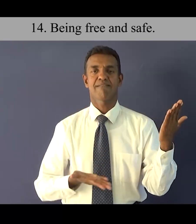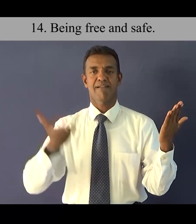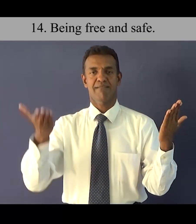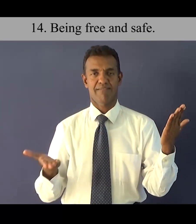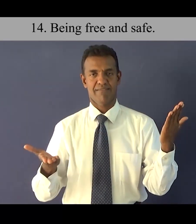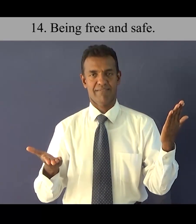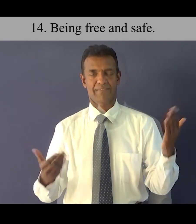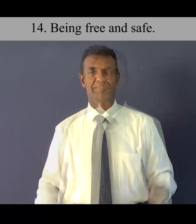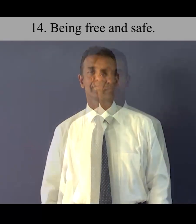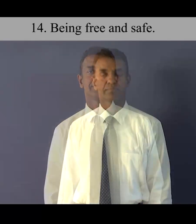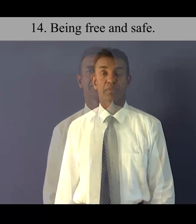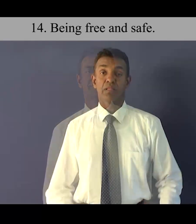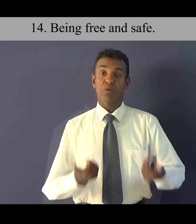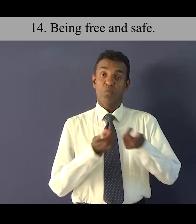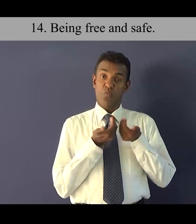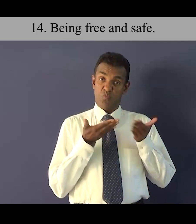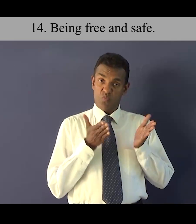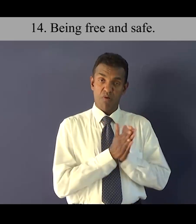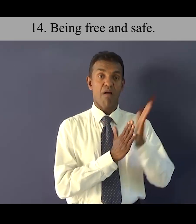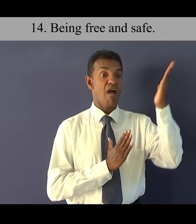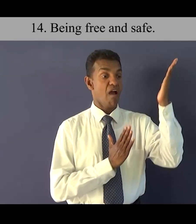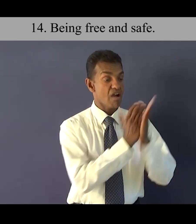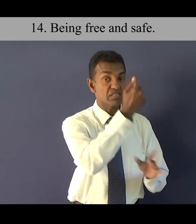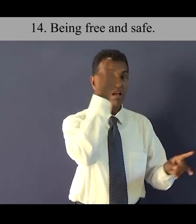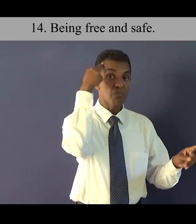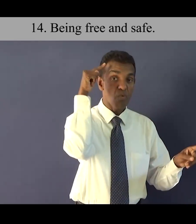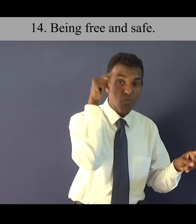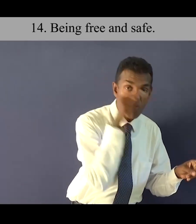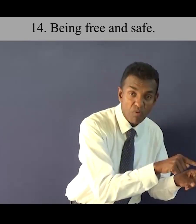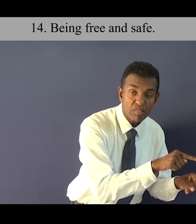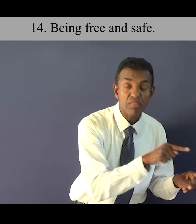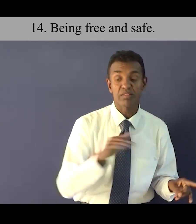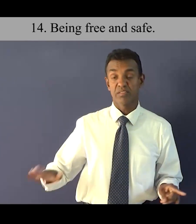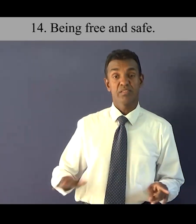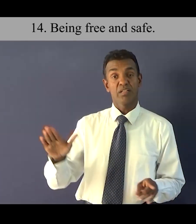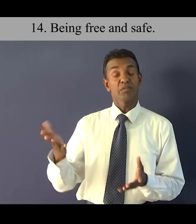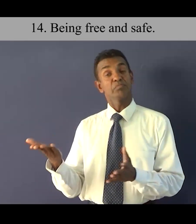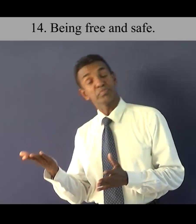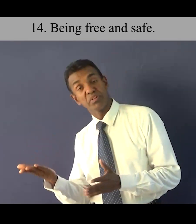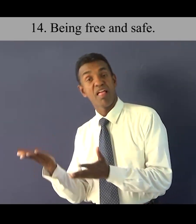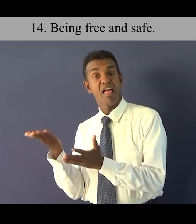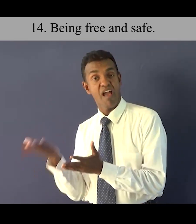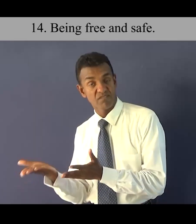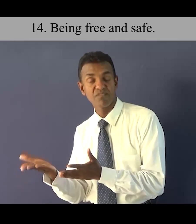list those rights, but they include being given